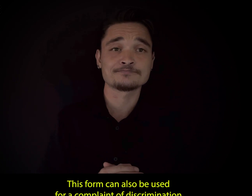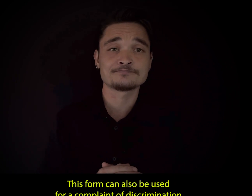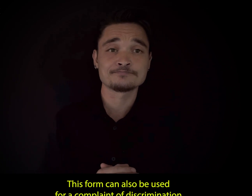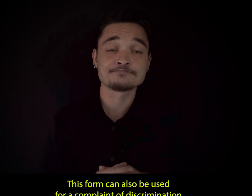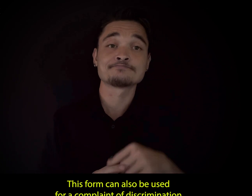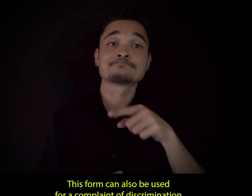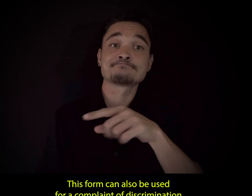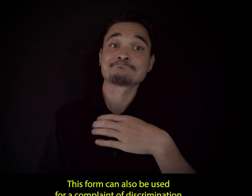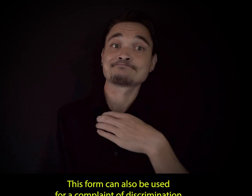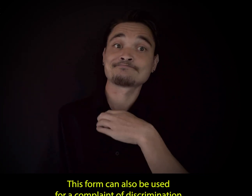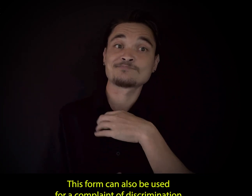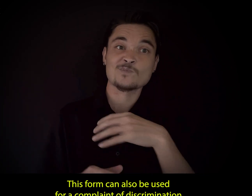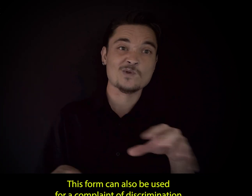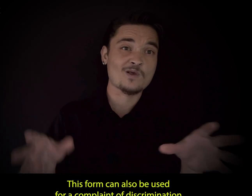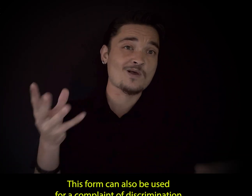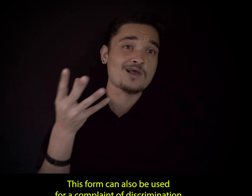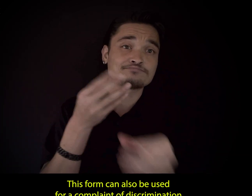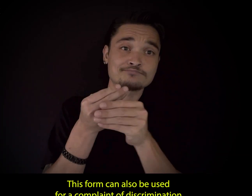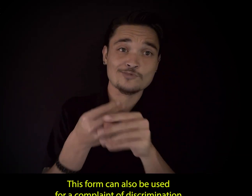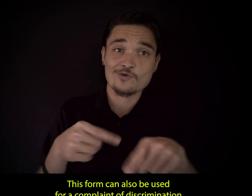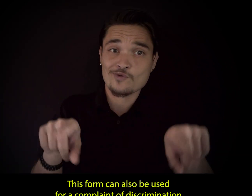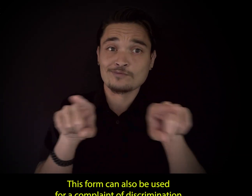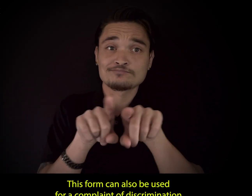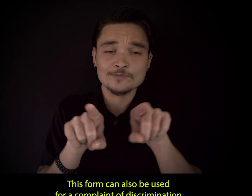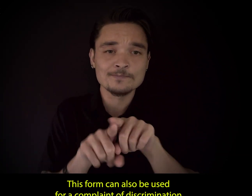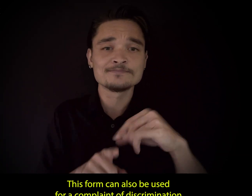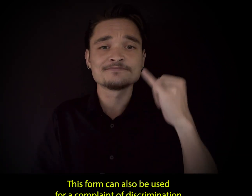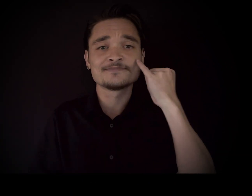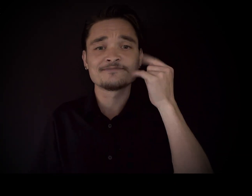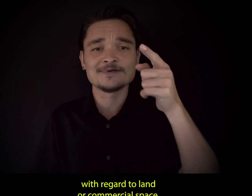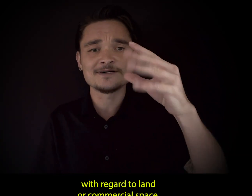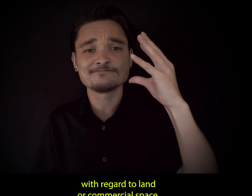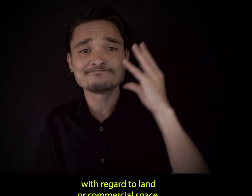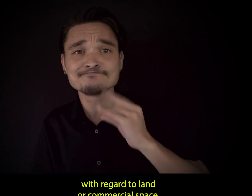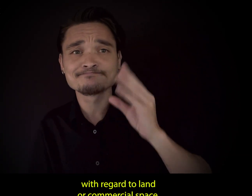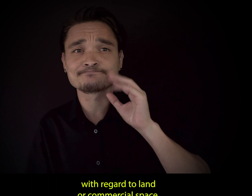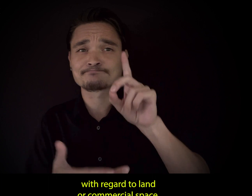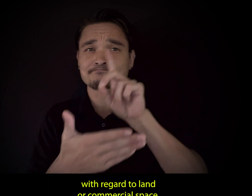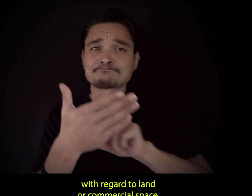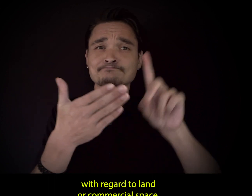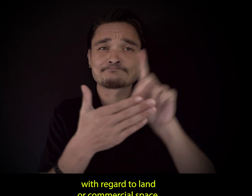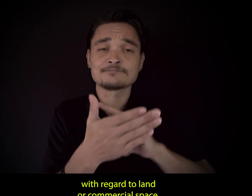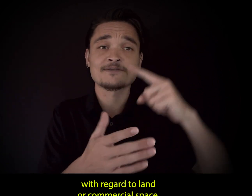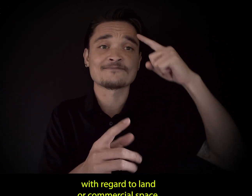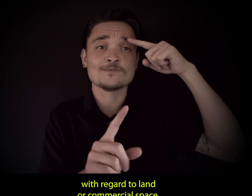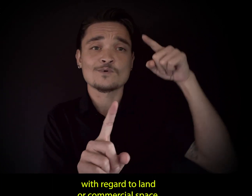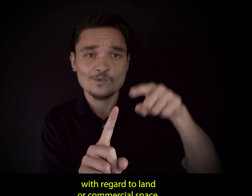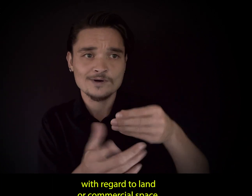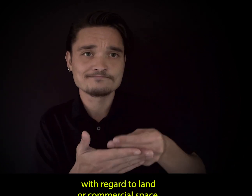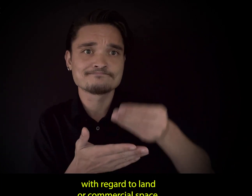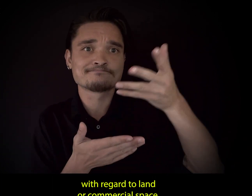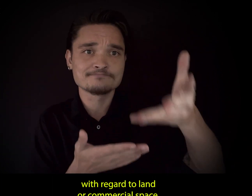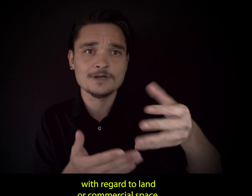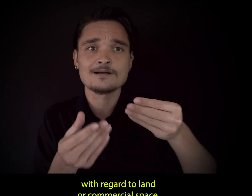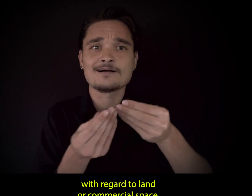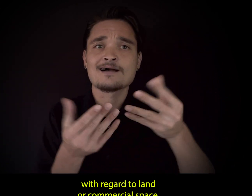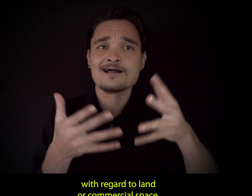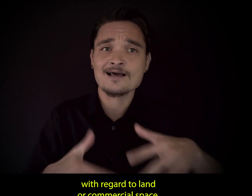This form can also be used for a complaint of discrimination with regard to land or commercial space.